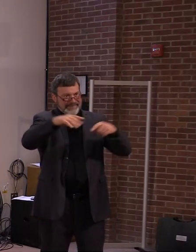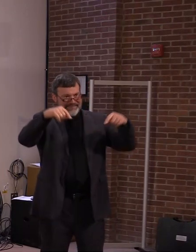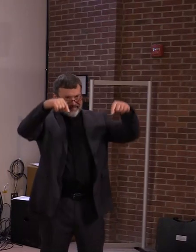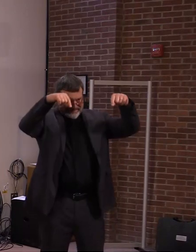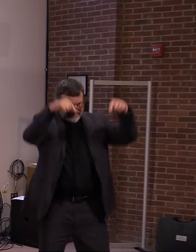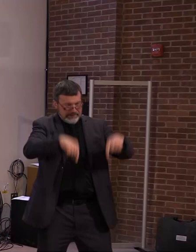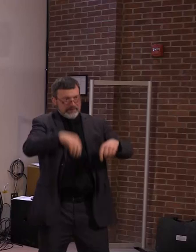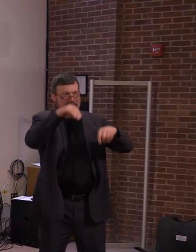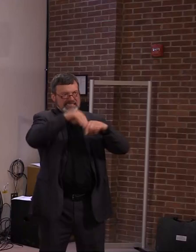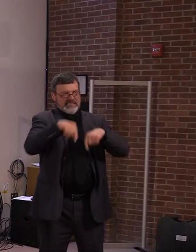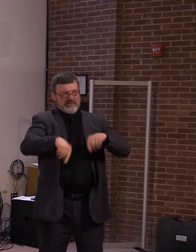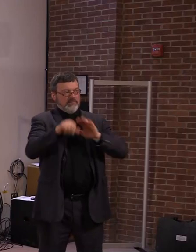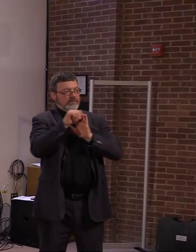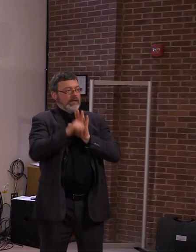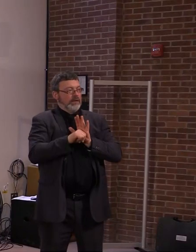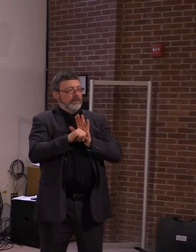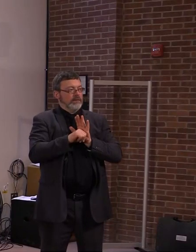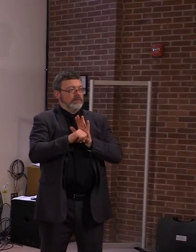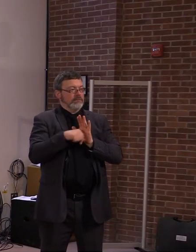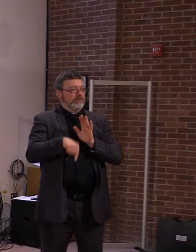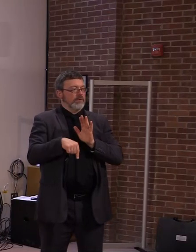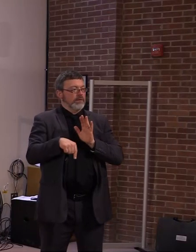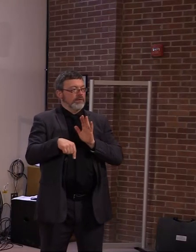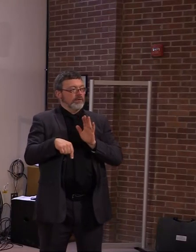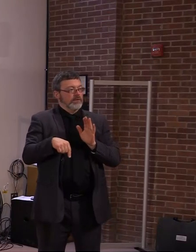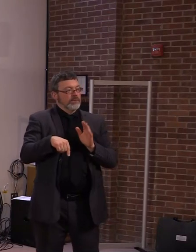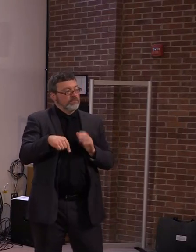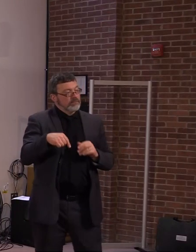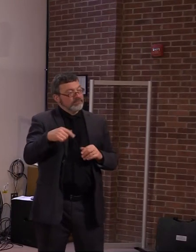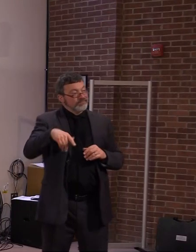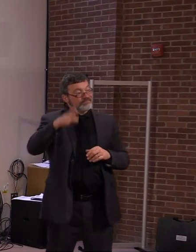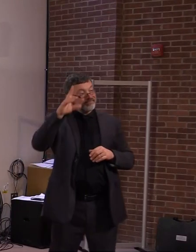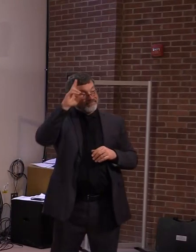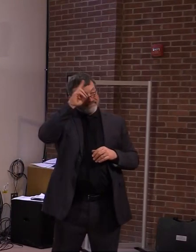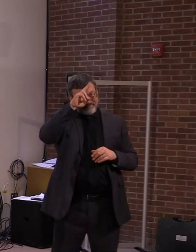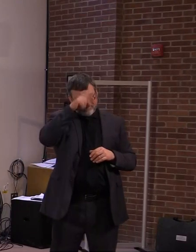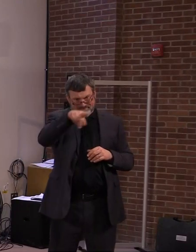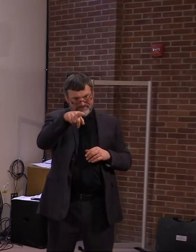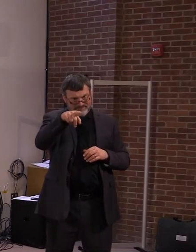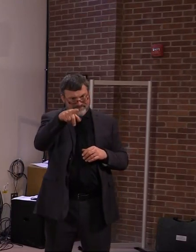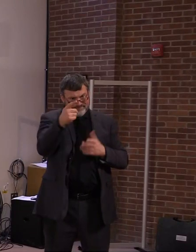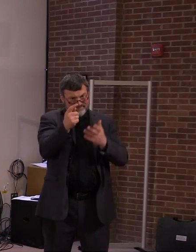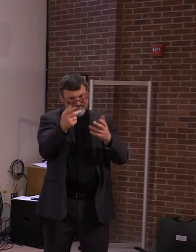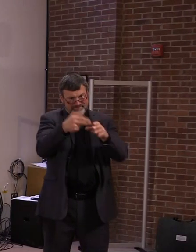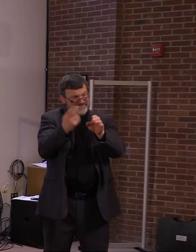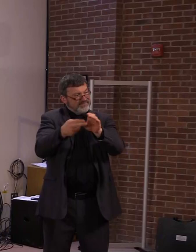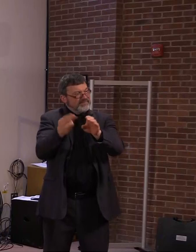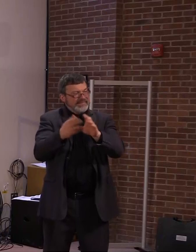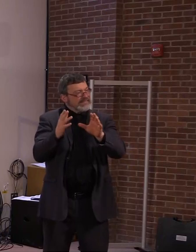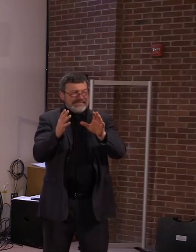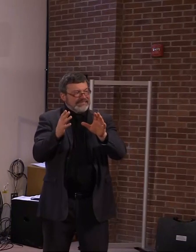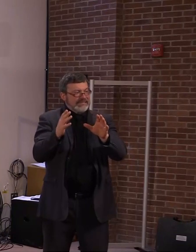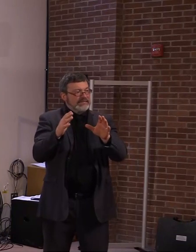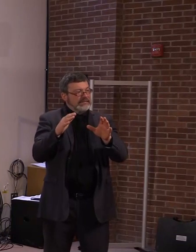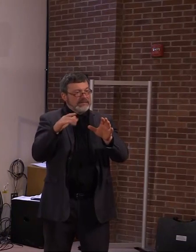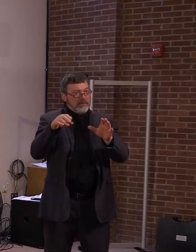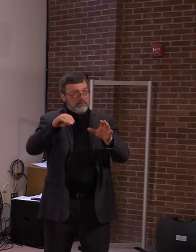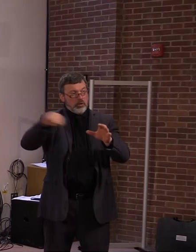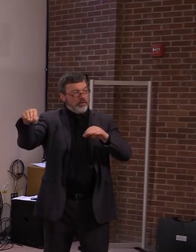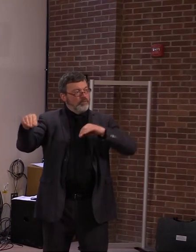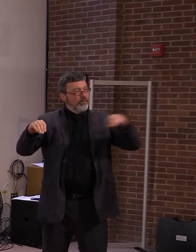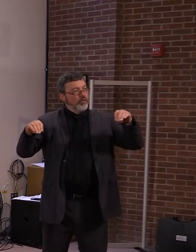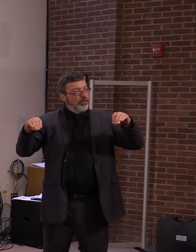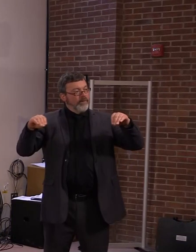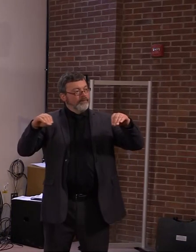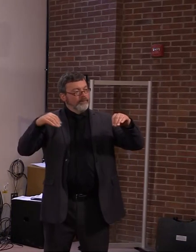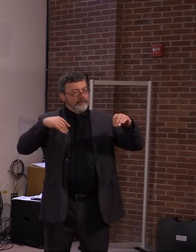is depopulating the hospital from those that don't need hospital care but still need care. We've helped in